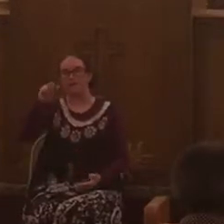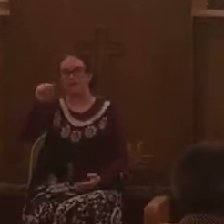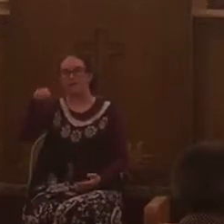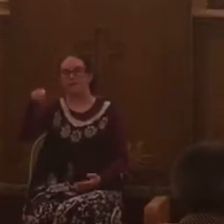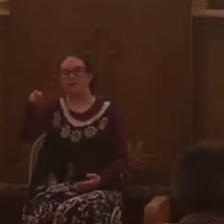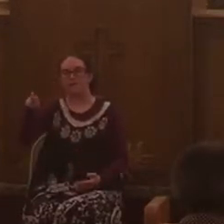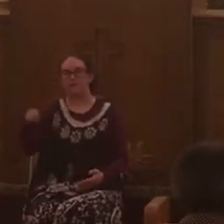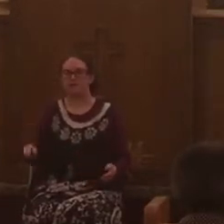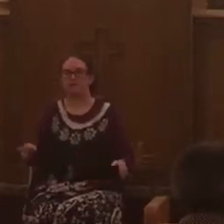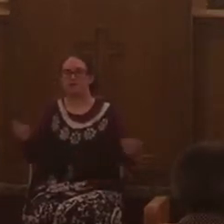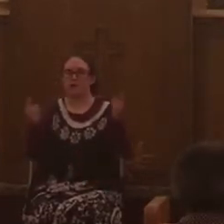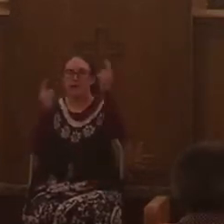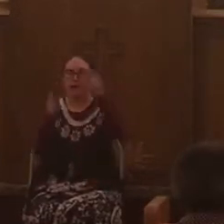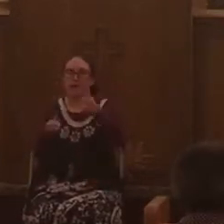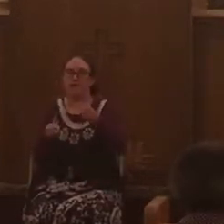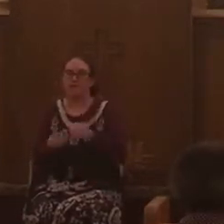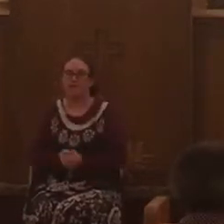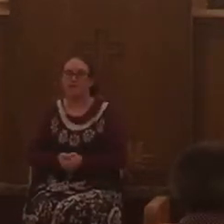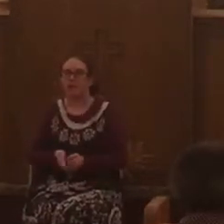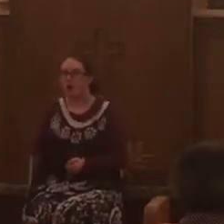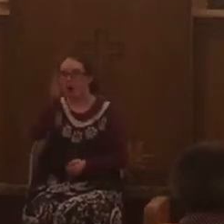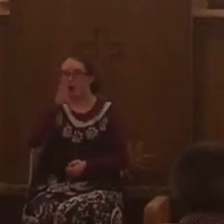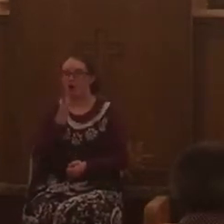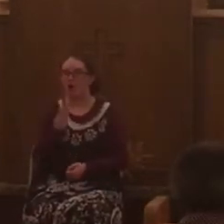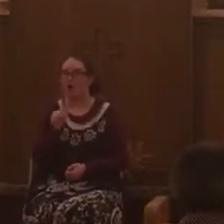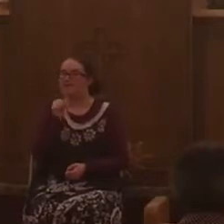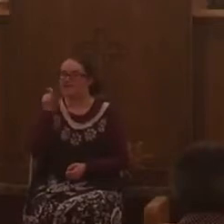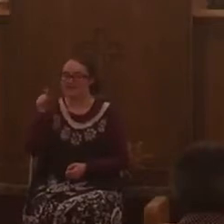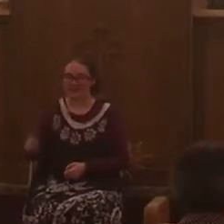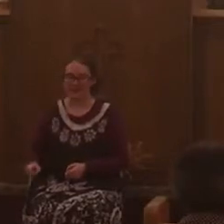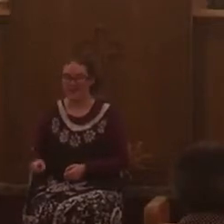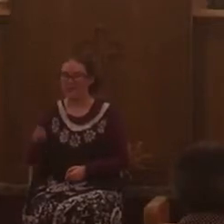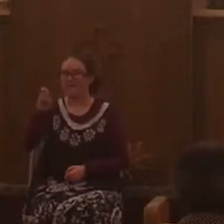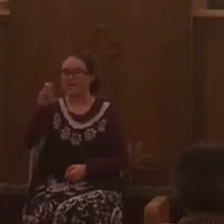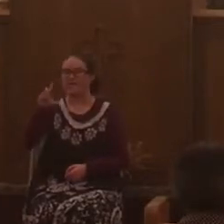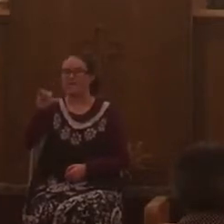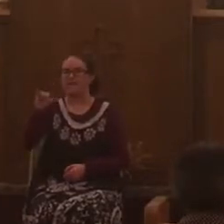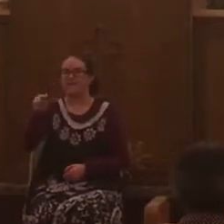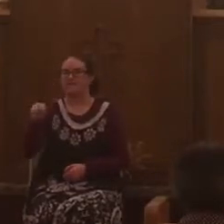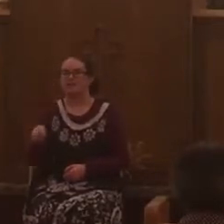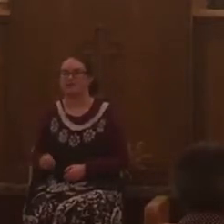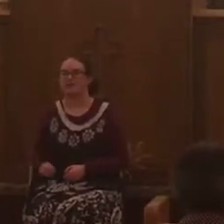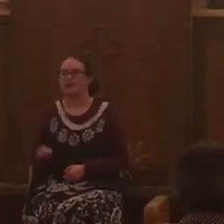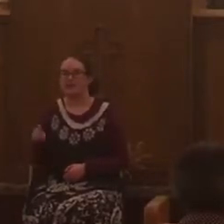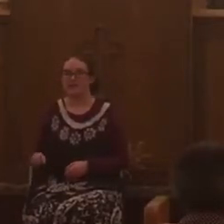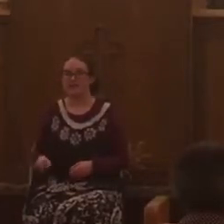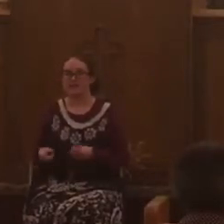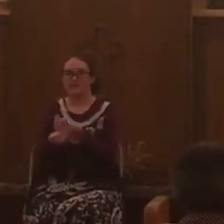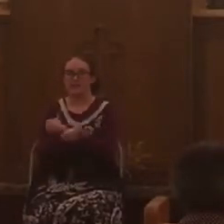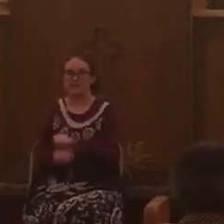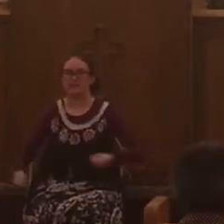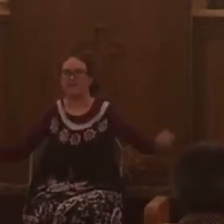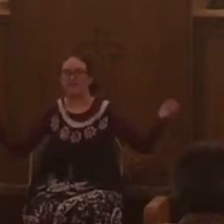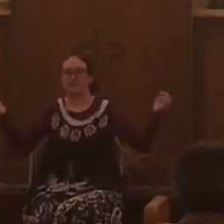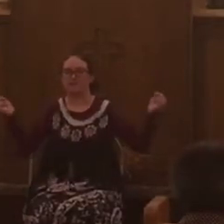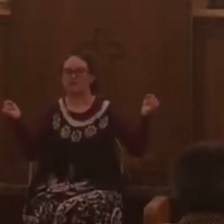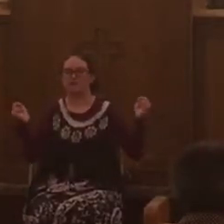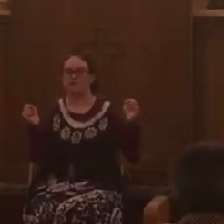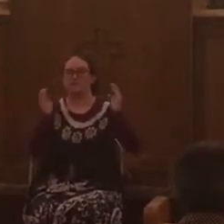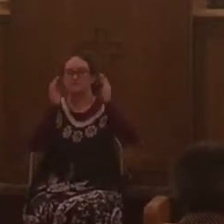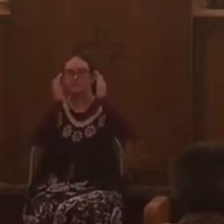takes place. Right. Hallelujah. God doesn't need religion. He needs somebody to get in here and get into salvation. Amen.